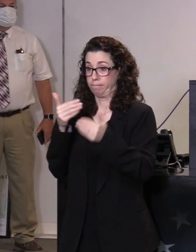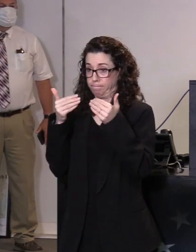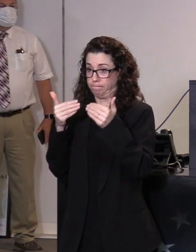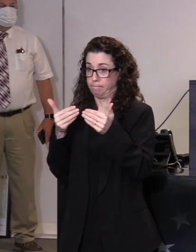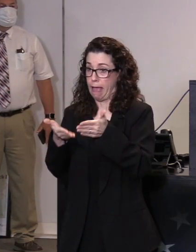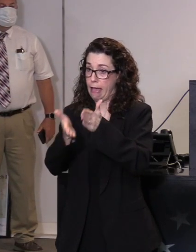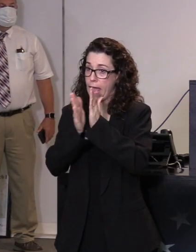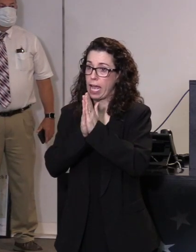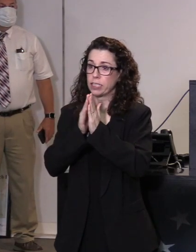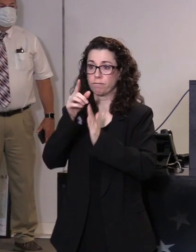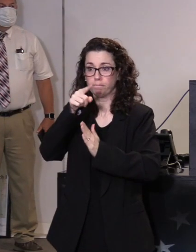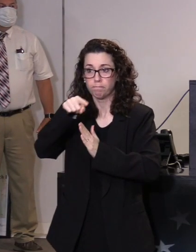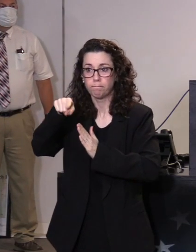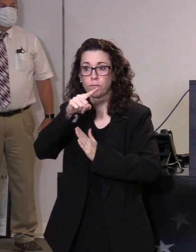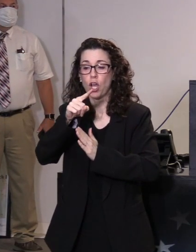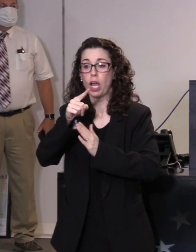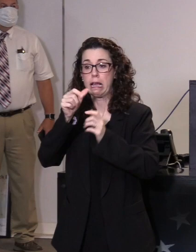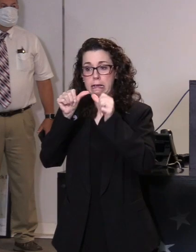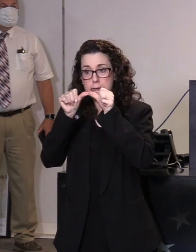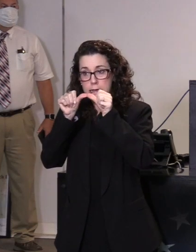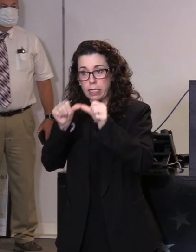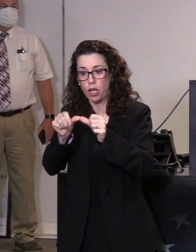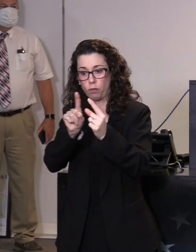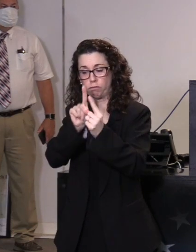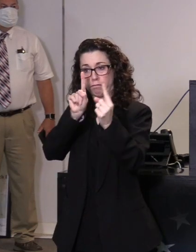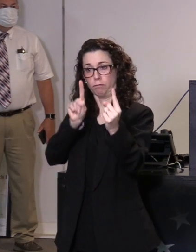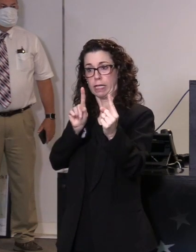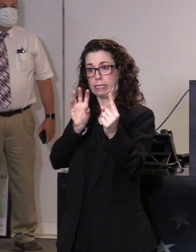distancing and, of course, wash your hands like Mama said